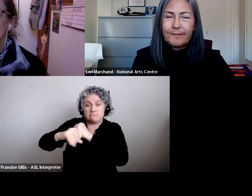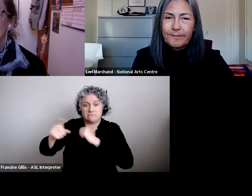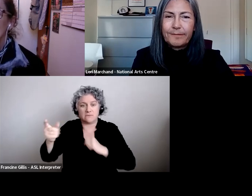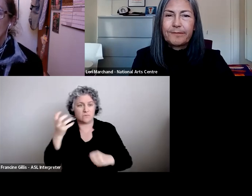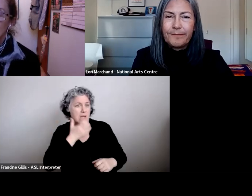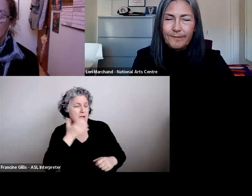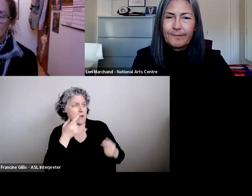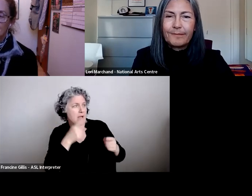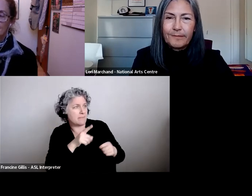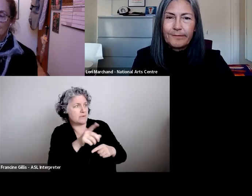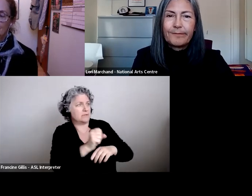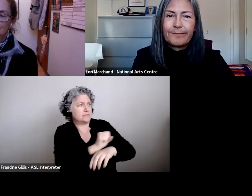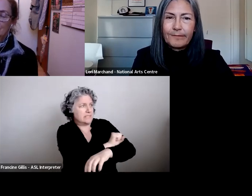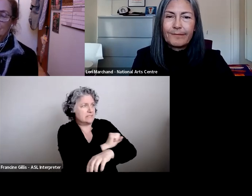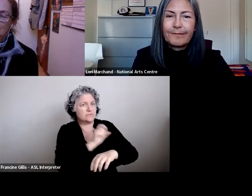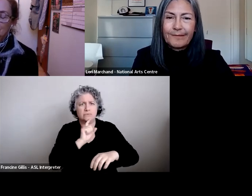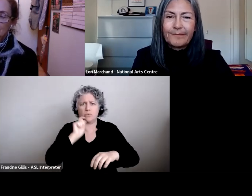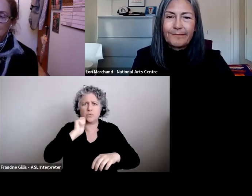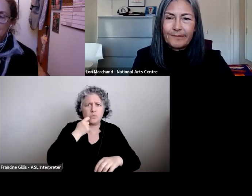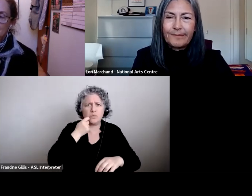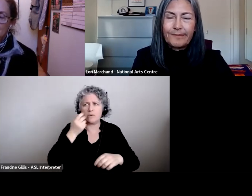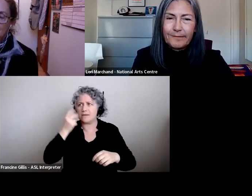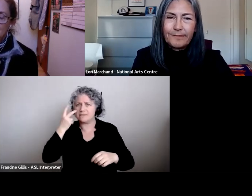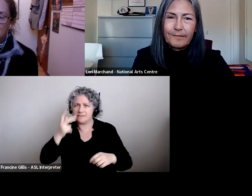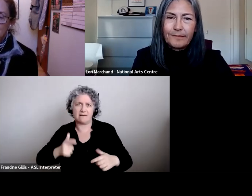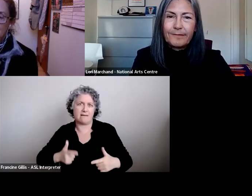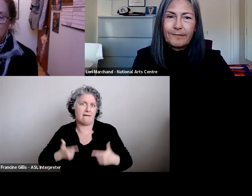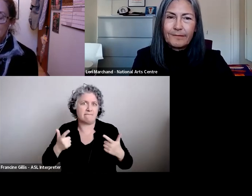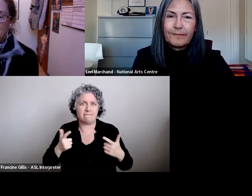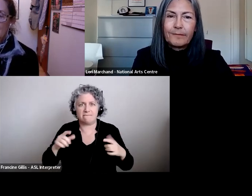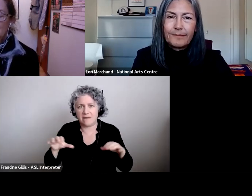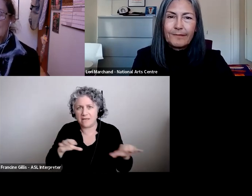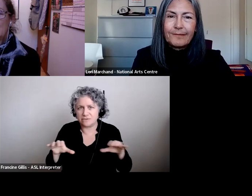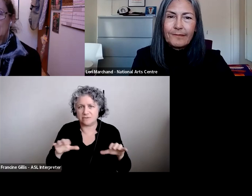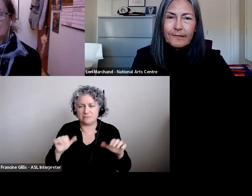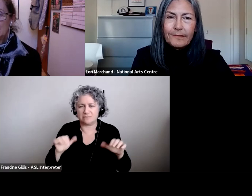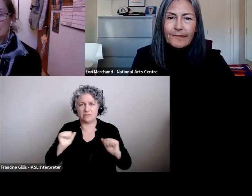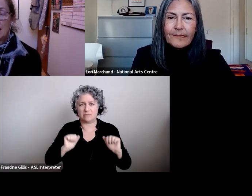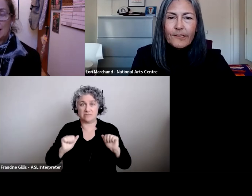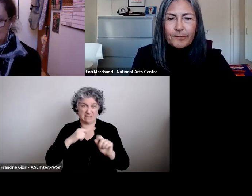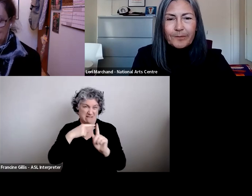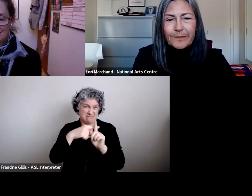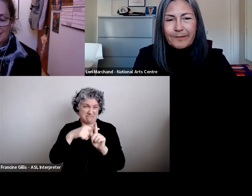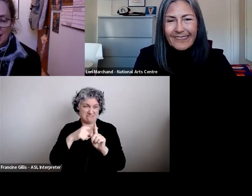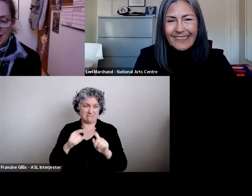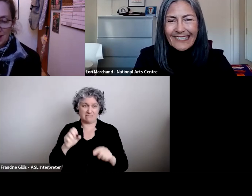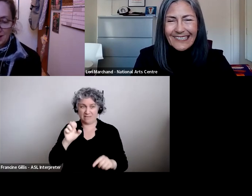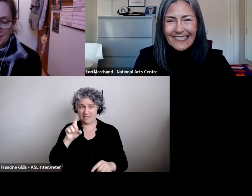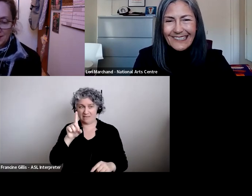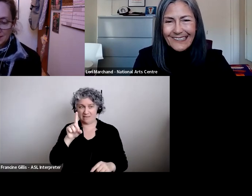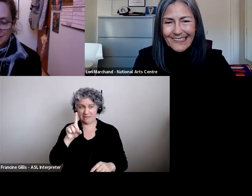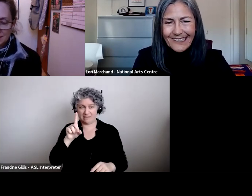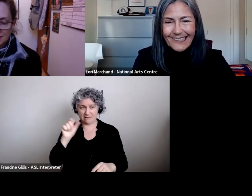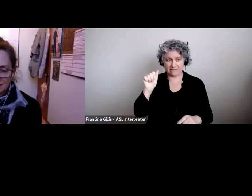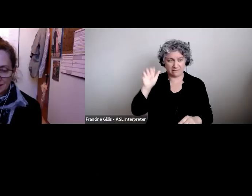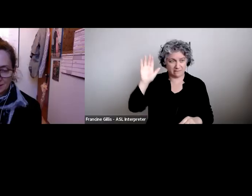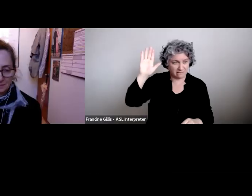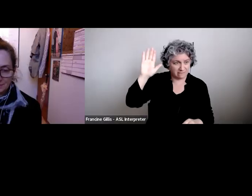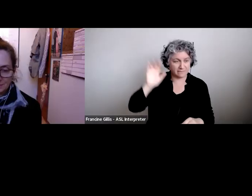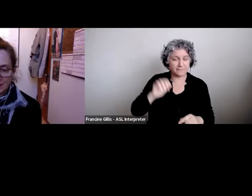really cool. I want to go and see live action performances. I think that could be a good thing. Sorry, Eva, you put your hand up. Yeah, I think